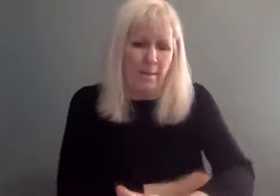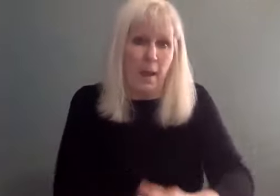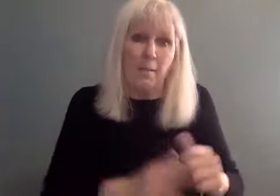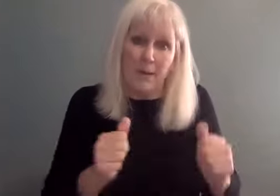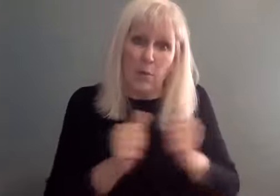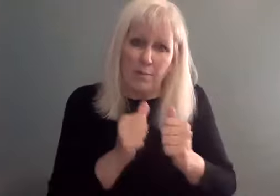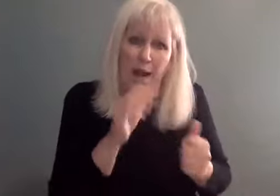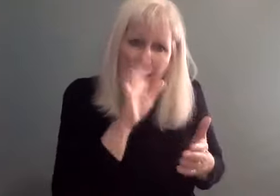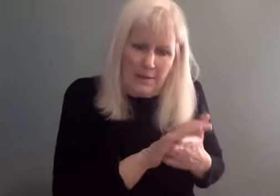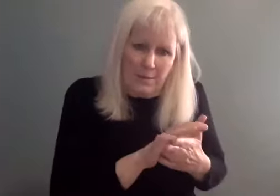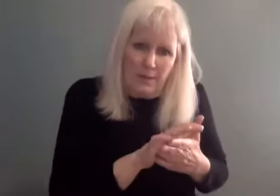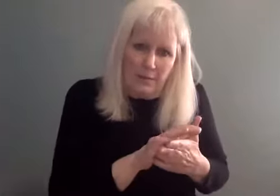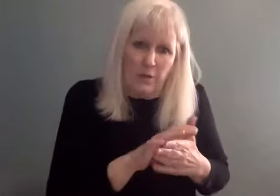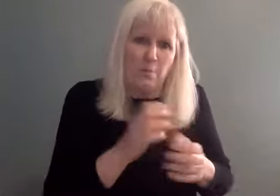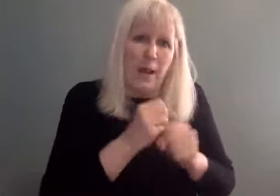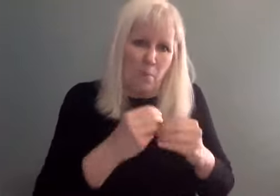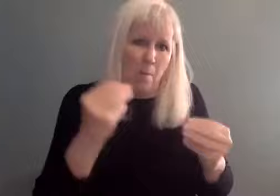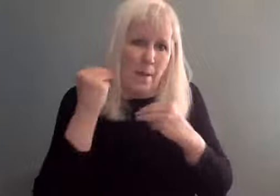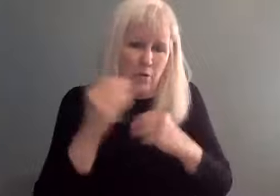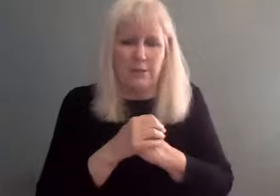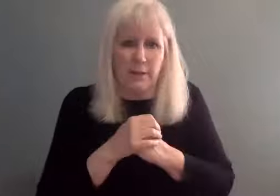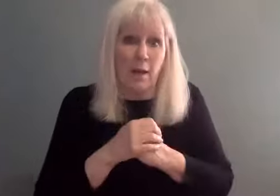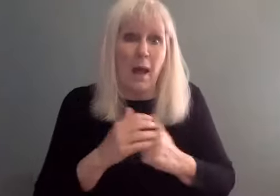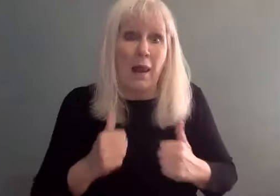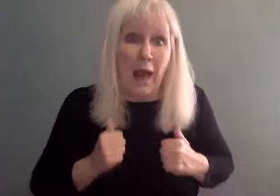for making more memories, because life is short.